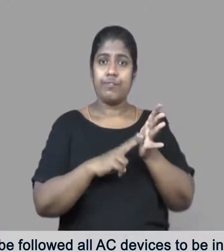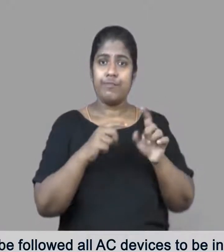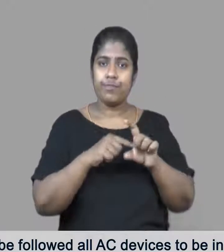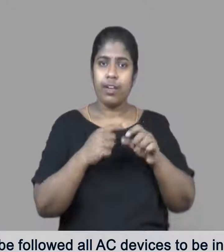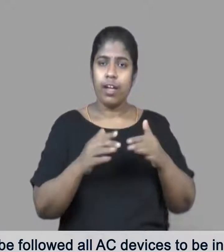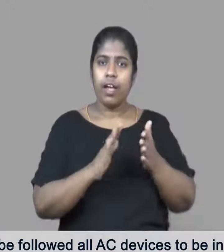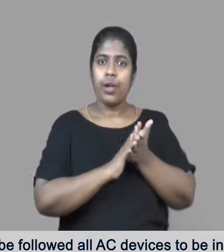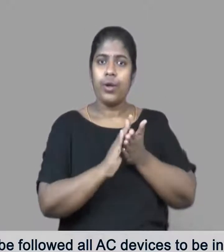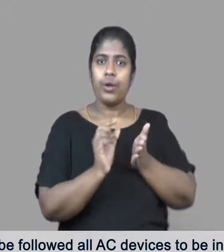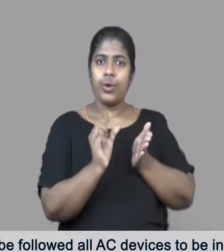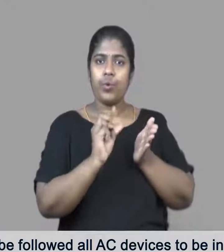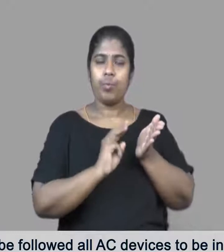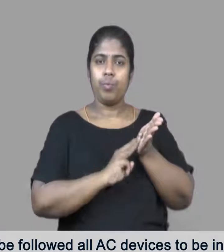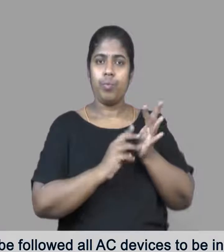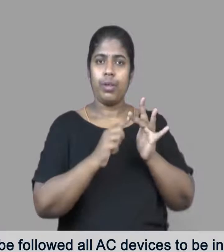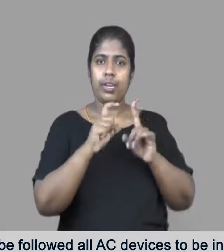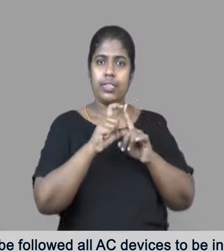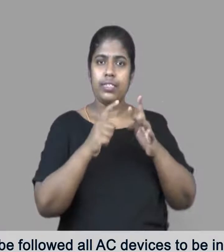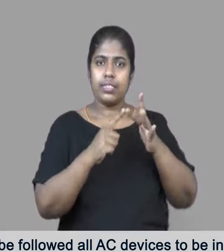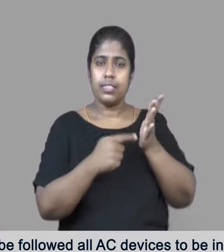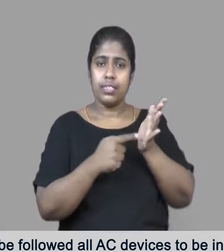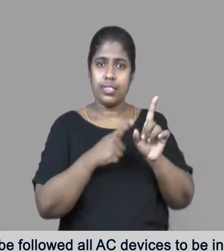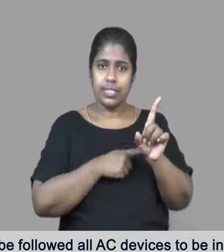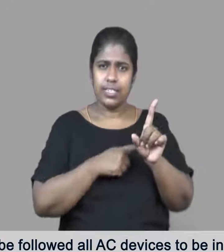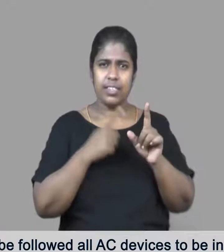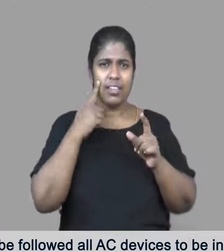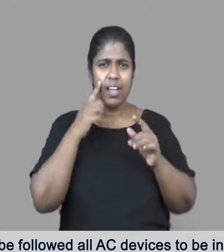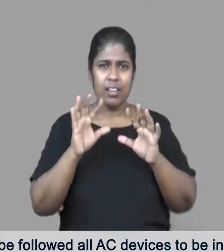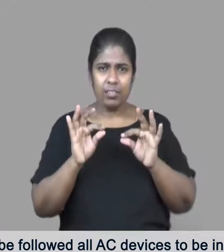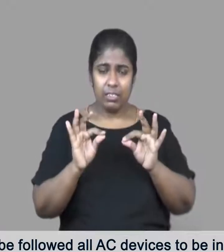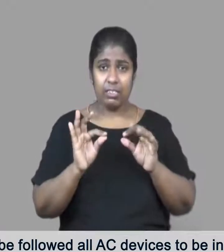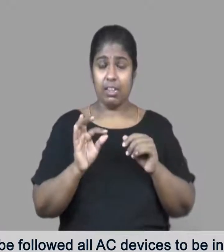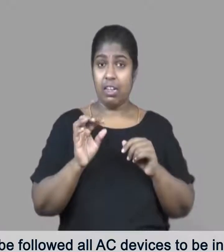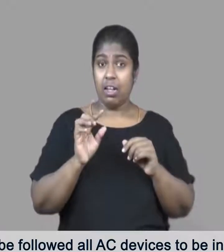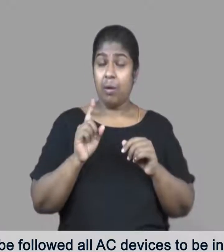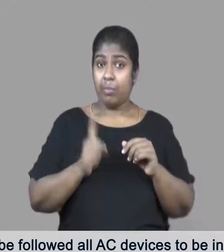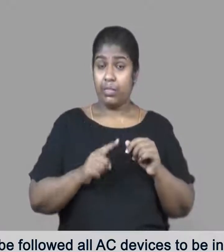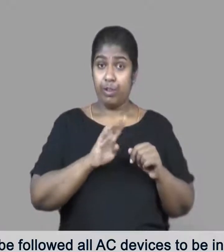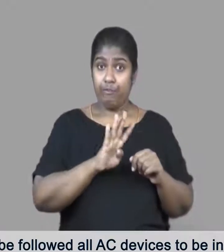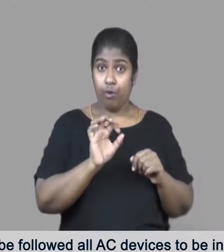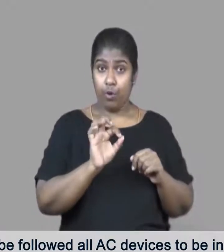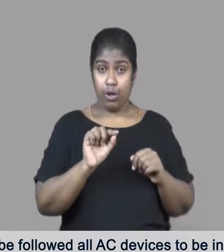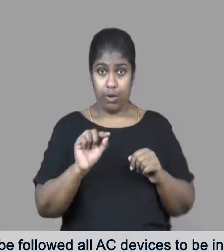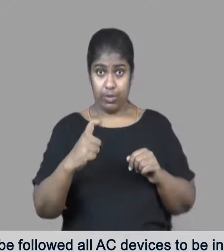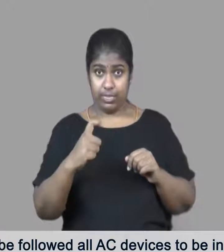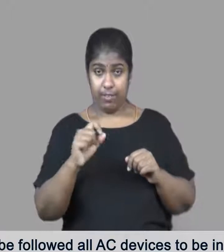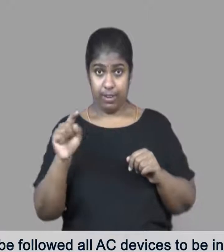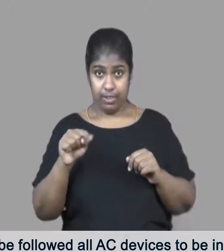Relative humidity to be in the range of 40 to 70%.